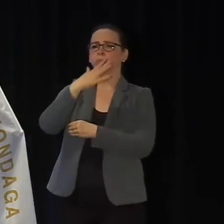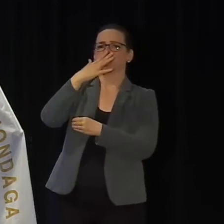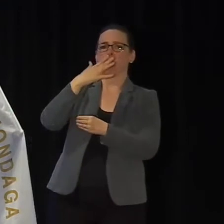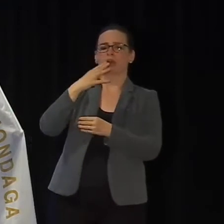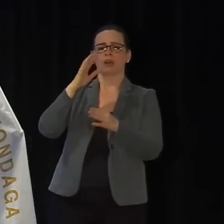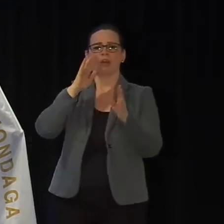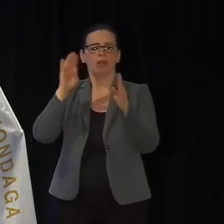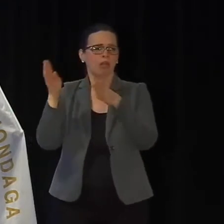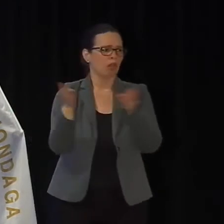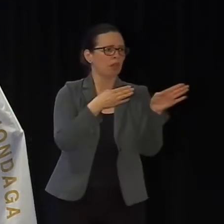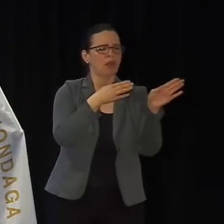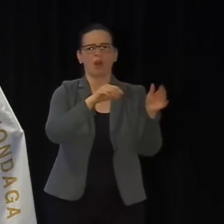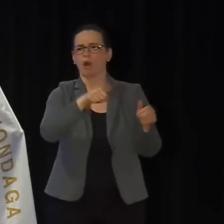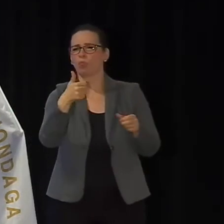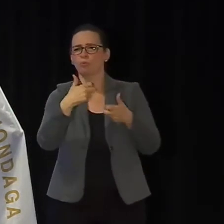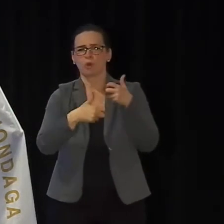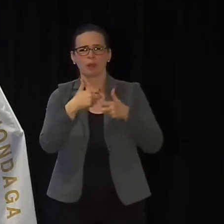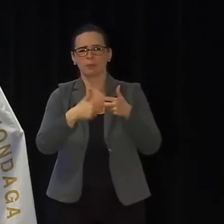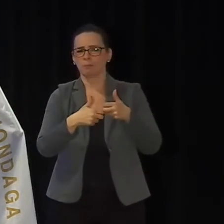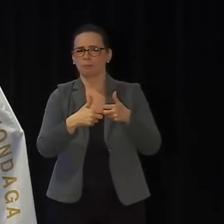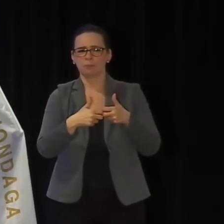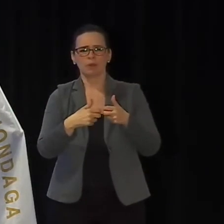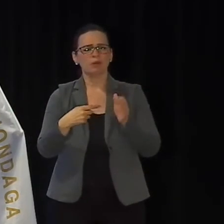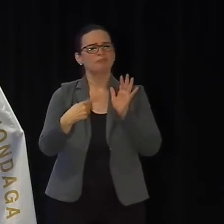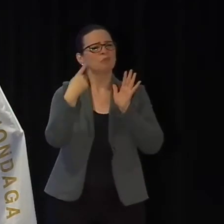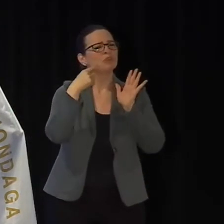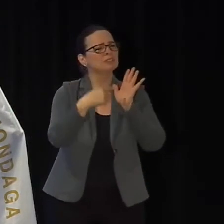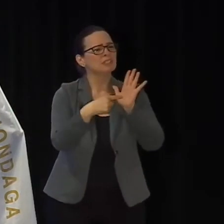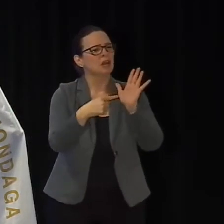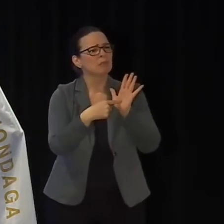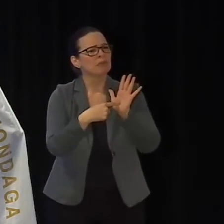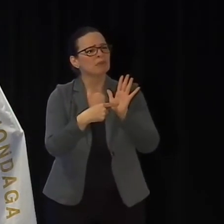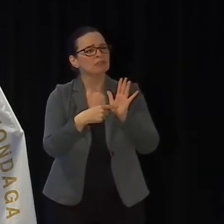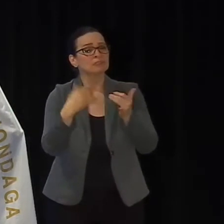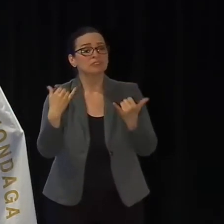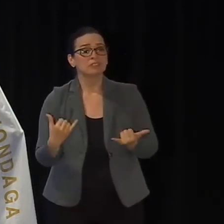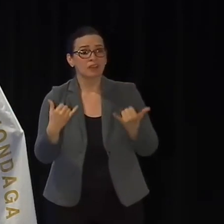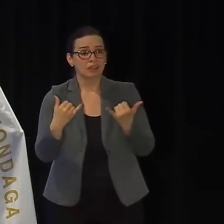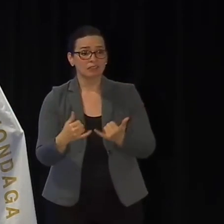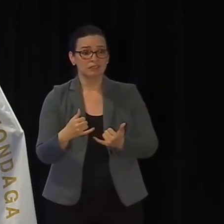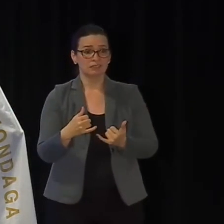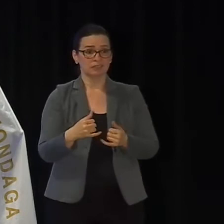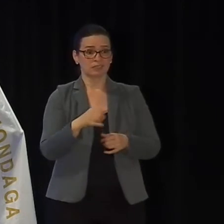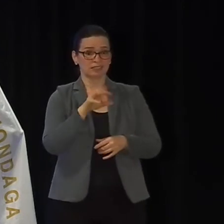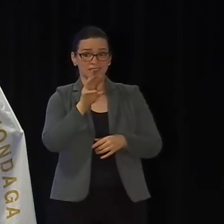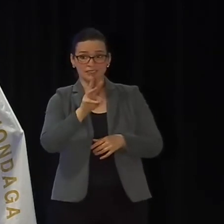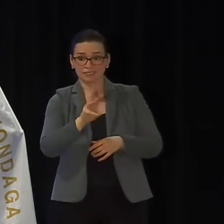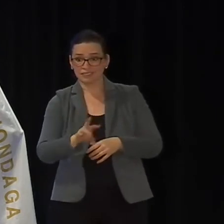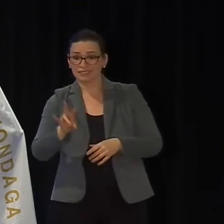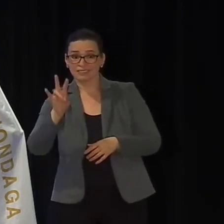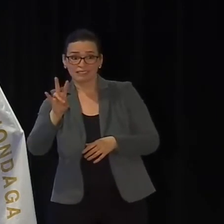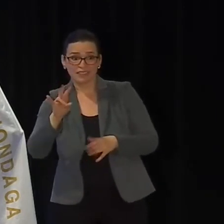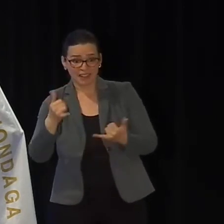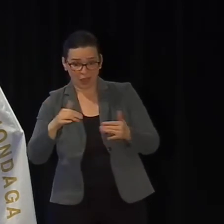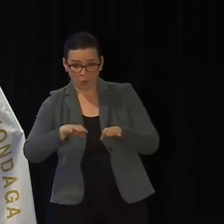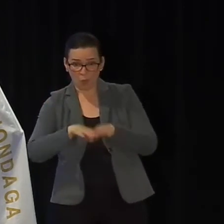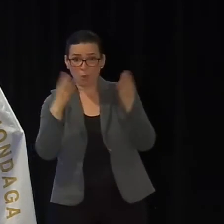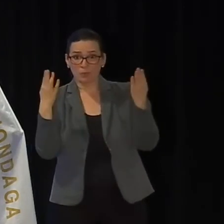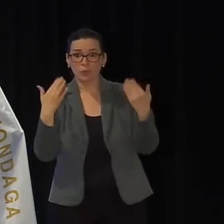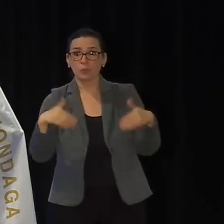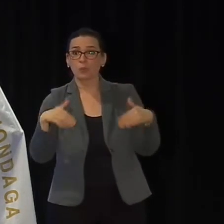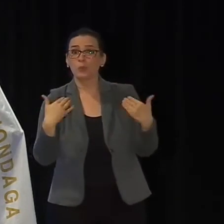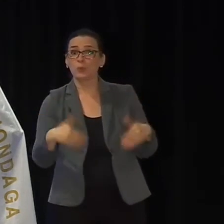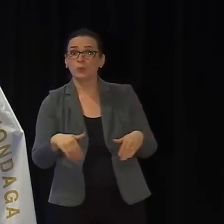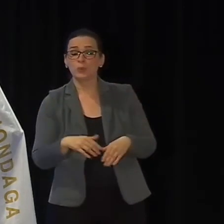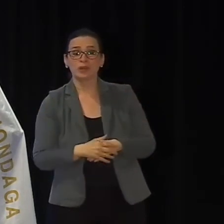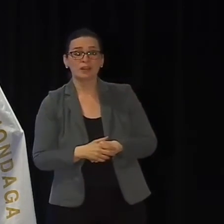and eligibility. But certainly I have voiced my disapproval with some of the control out of Albany